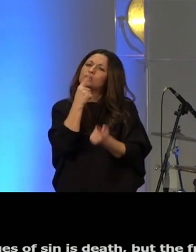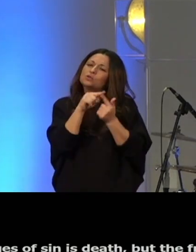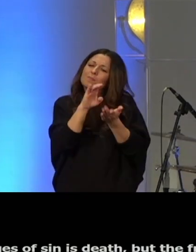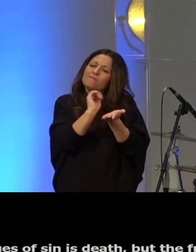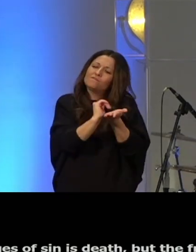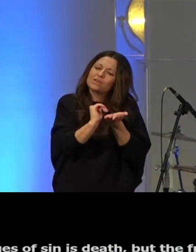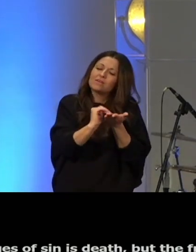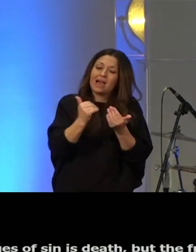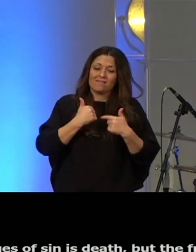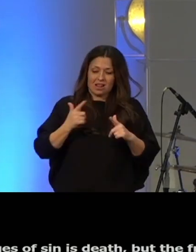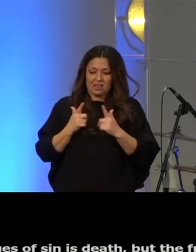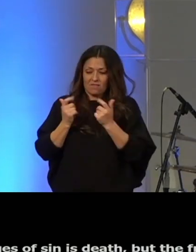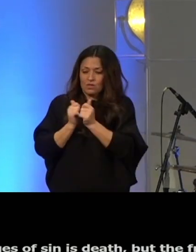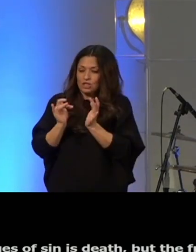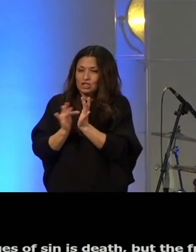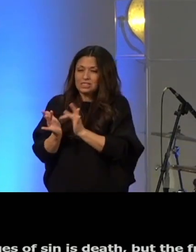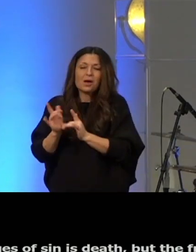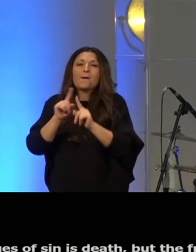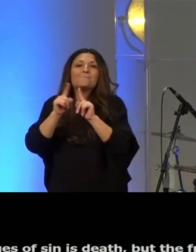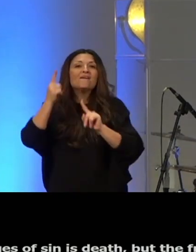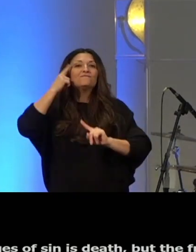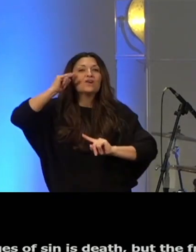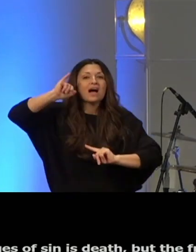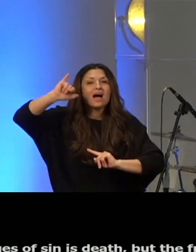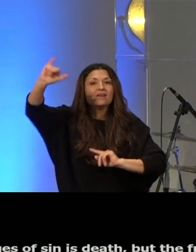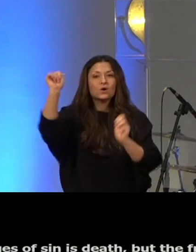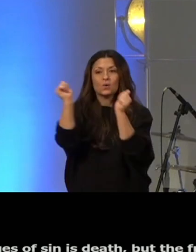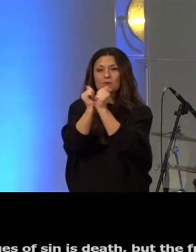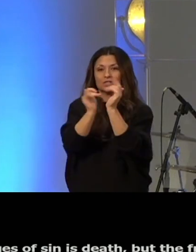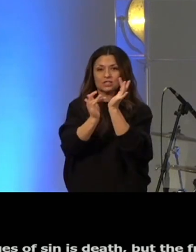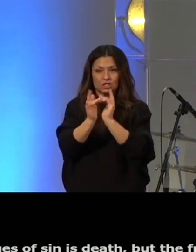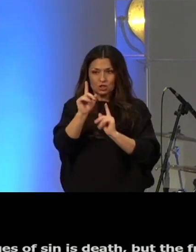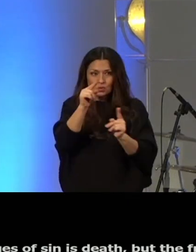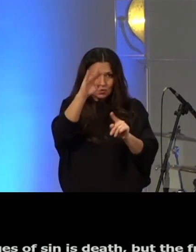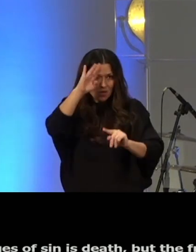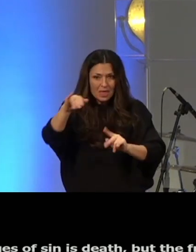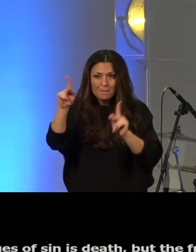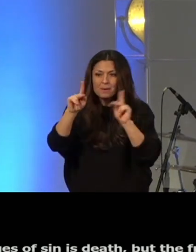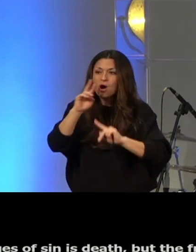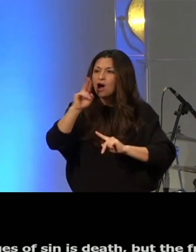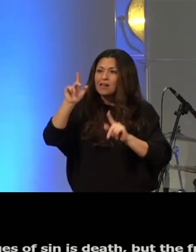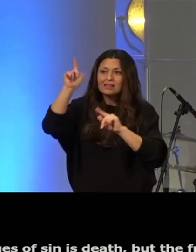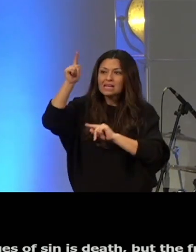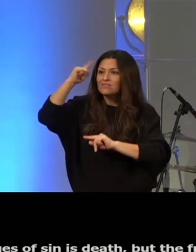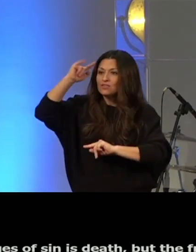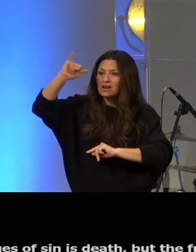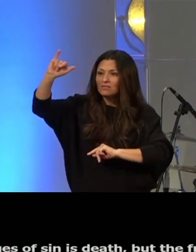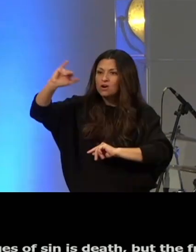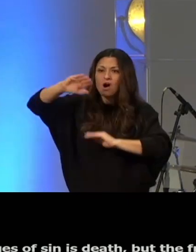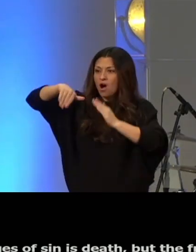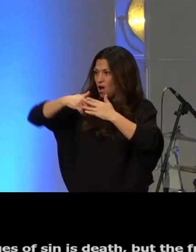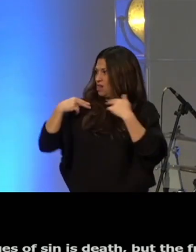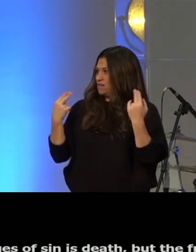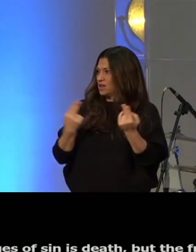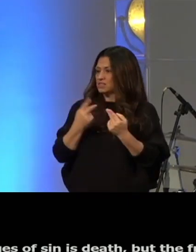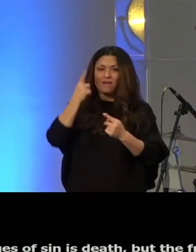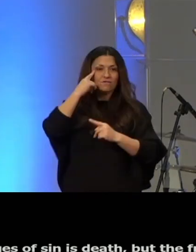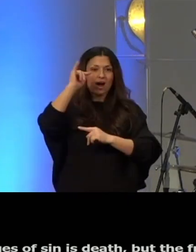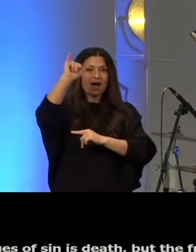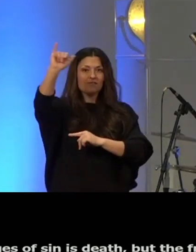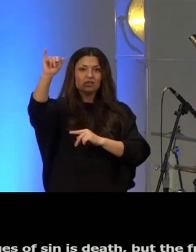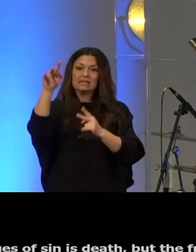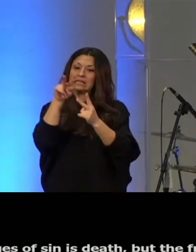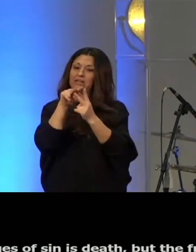do life with Jesus, but to do eternity with Jesus. Did you know that people are forever? We're all forever. It's either going to be eternal